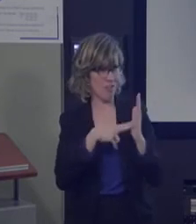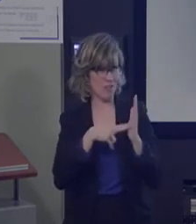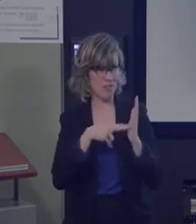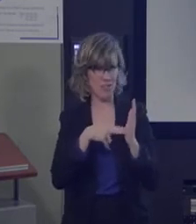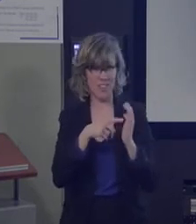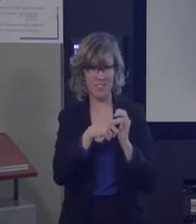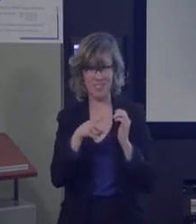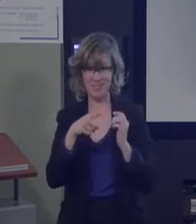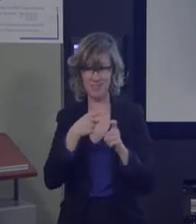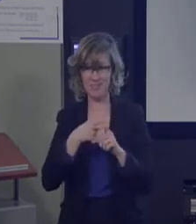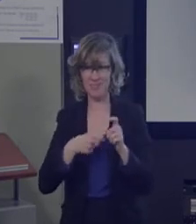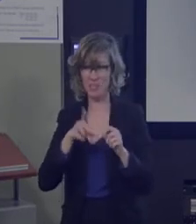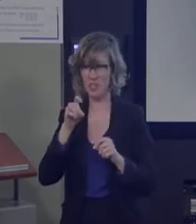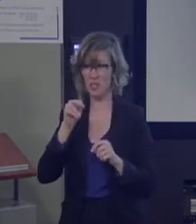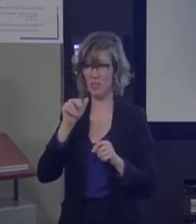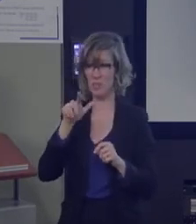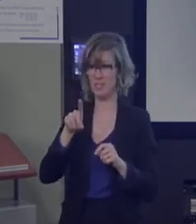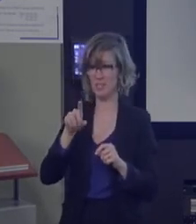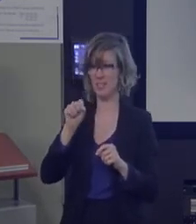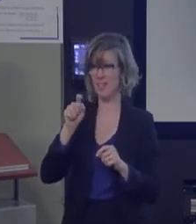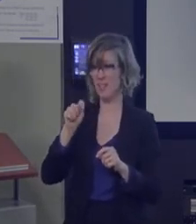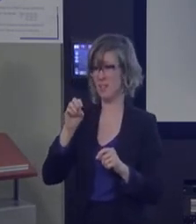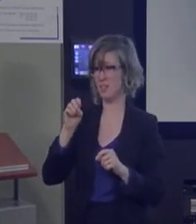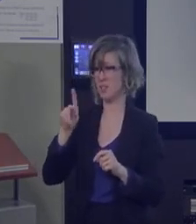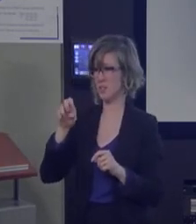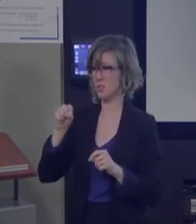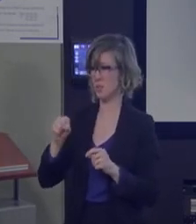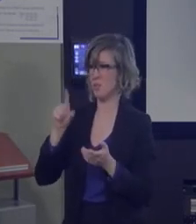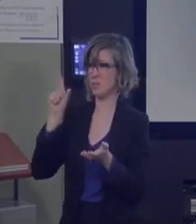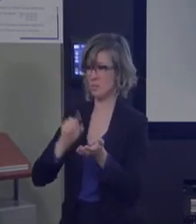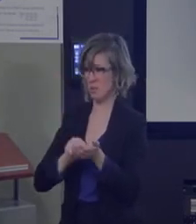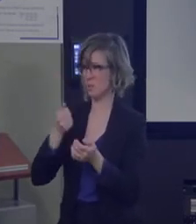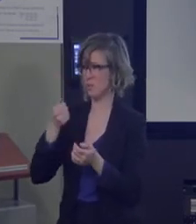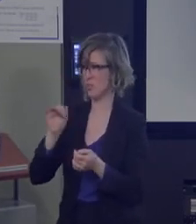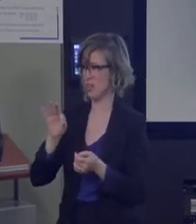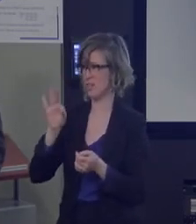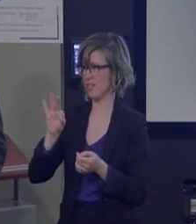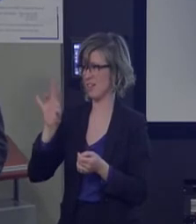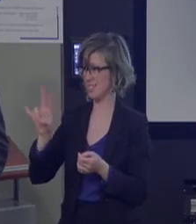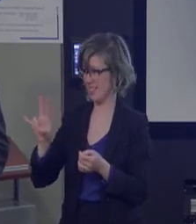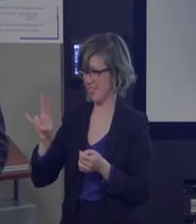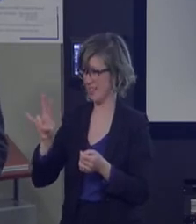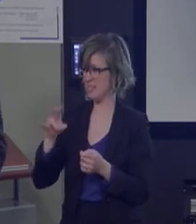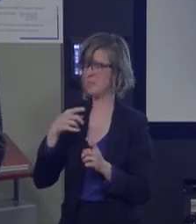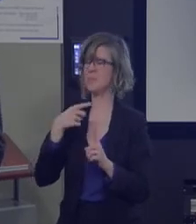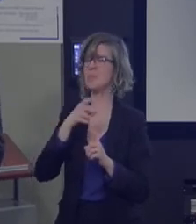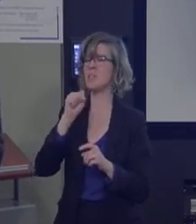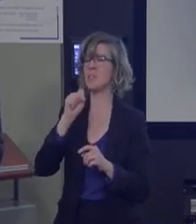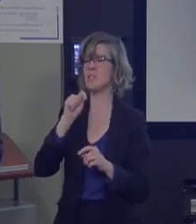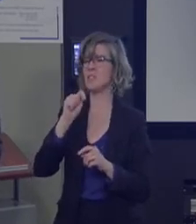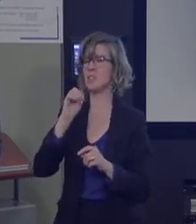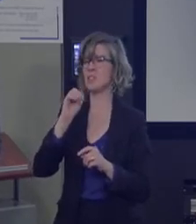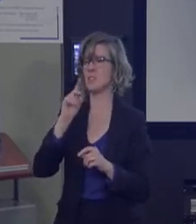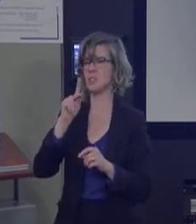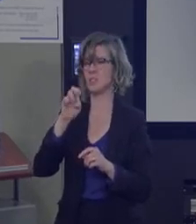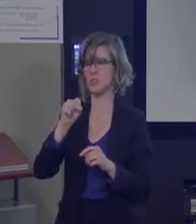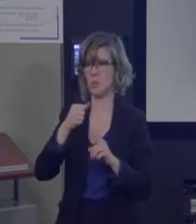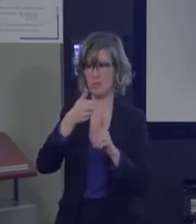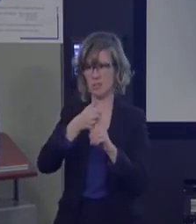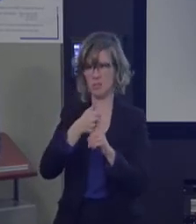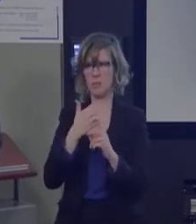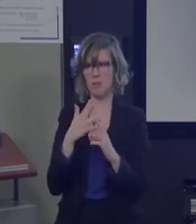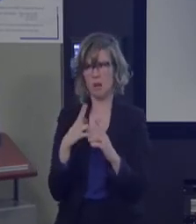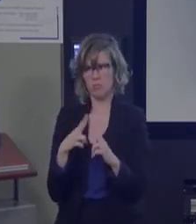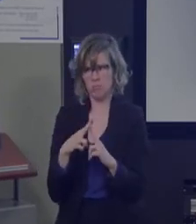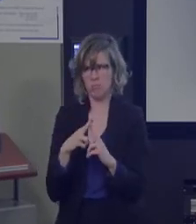Book by Donald Stokes, came out in 1997. Stokes was an eminent political scientist, social